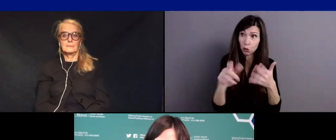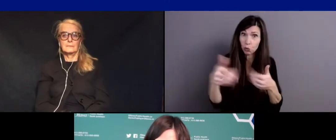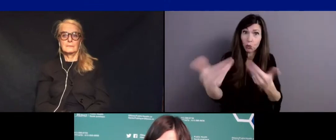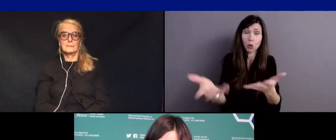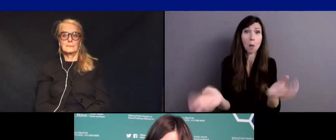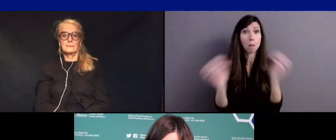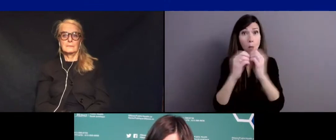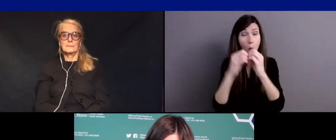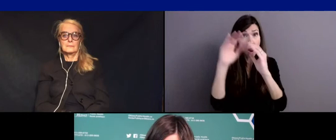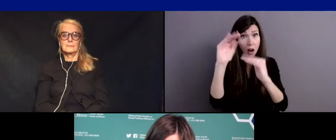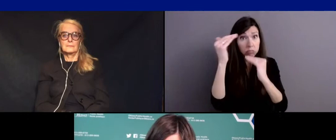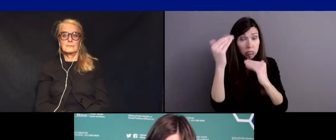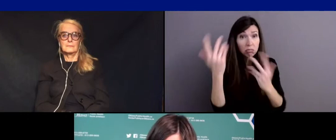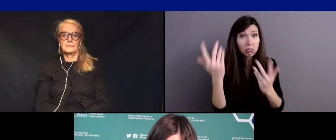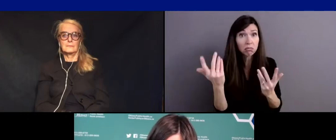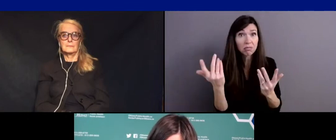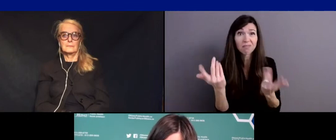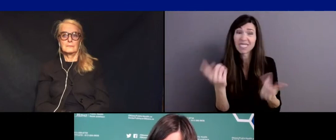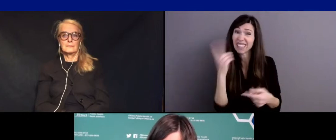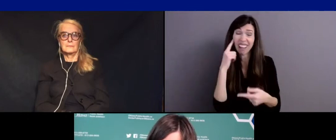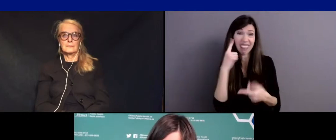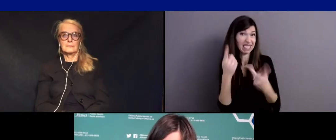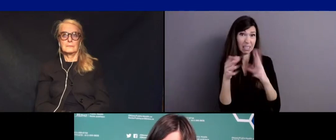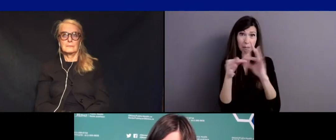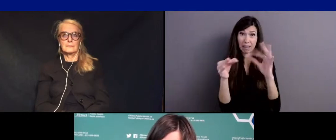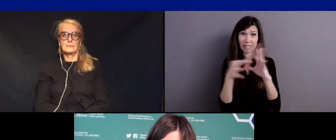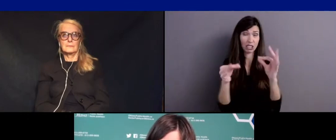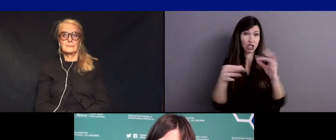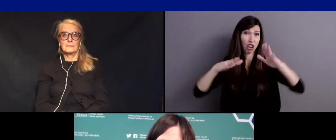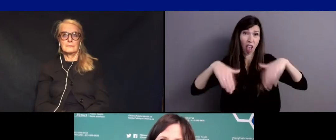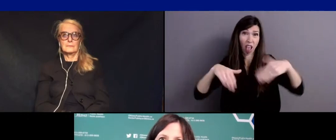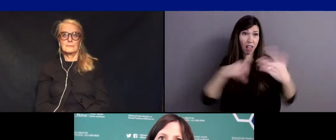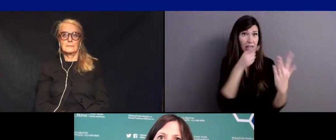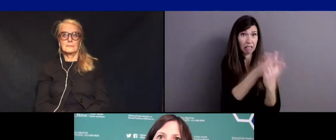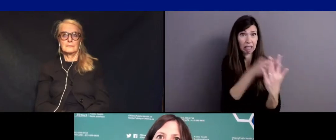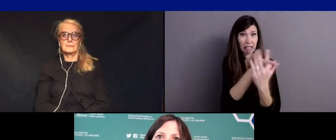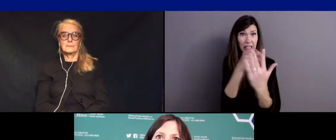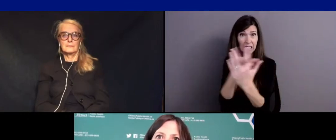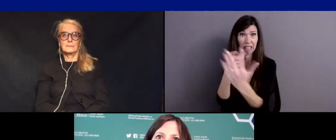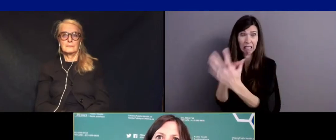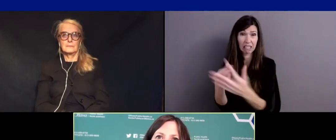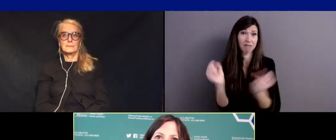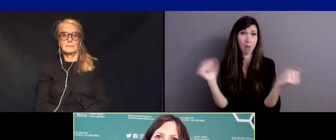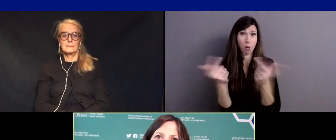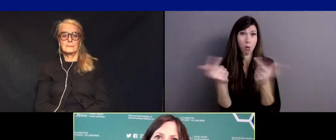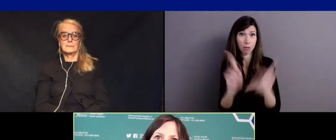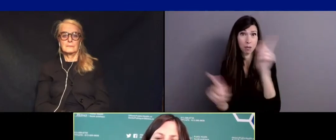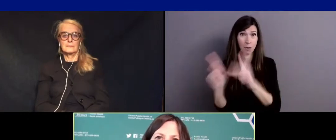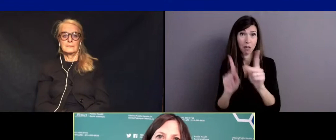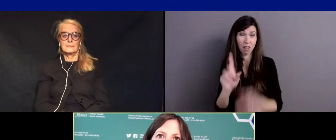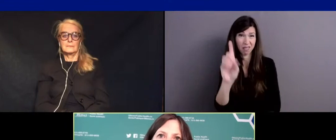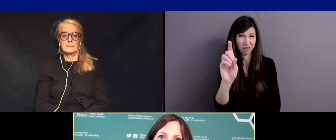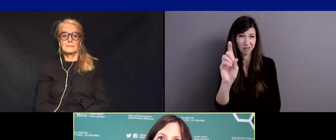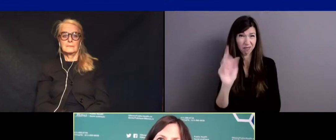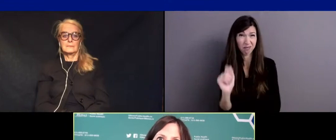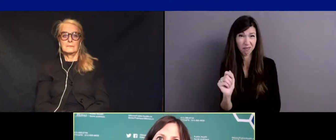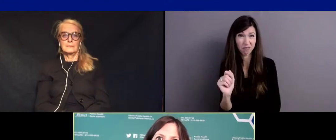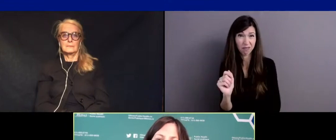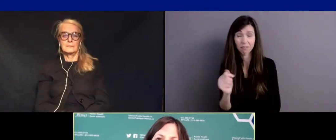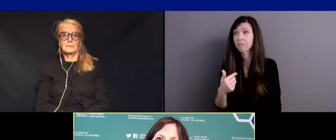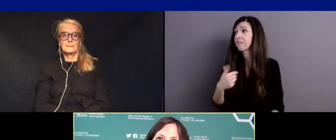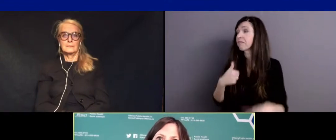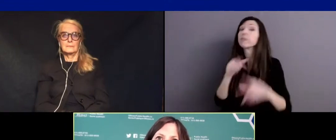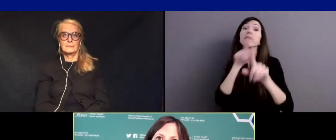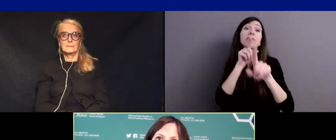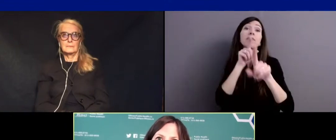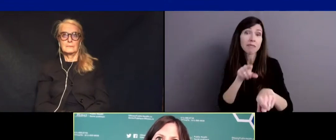in, because obviously this message is not getting through to some people. Well, I want to go back to the overall goals